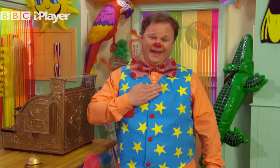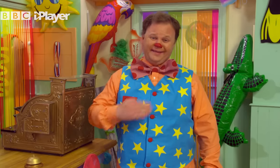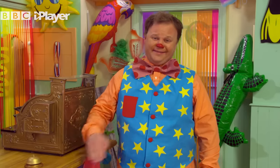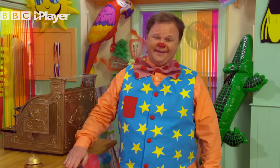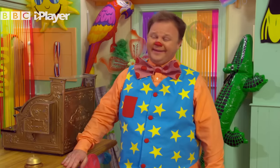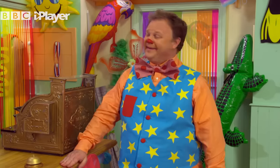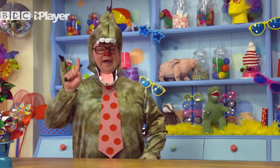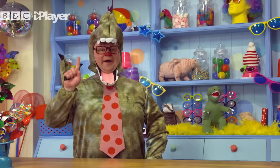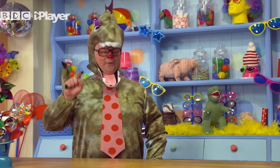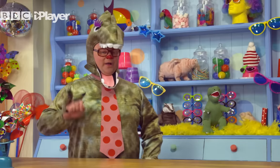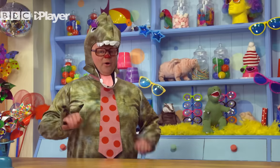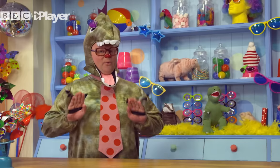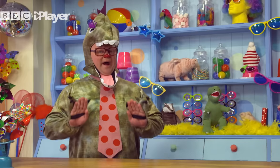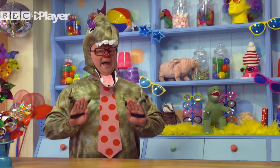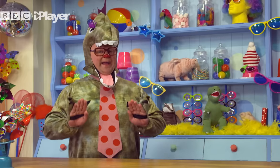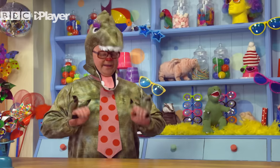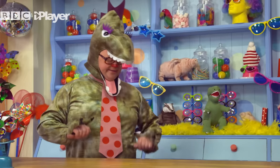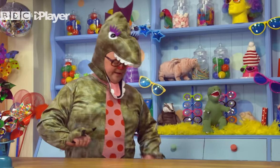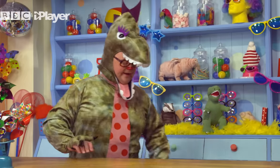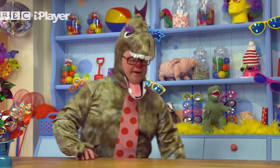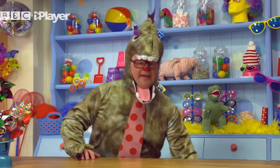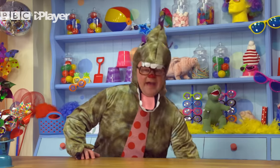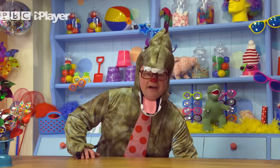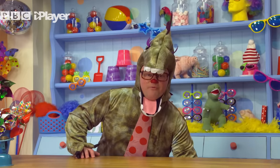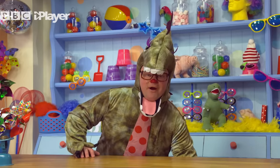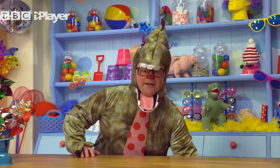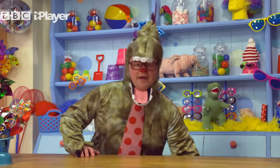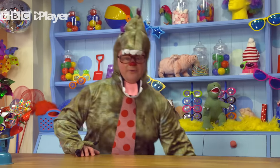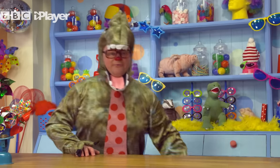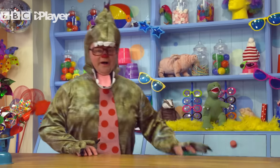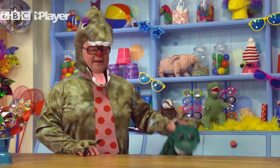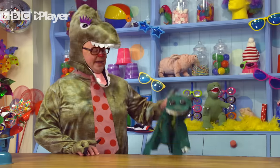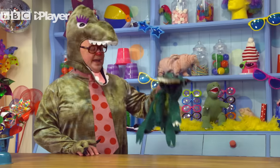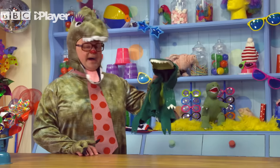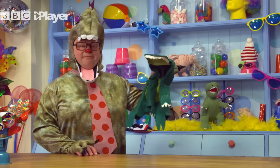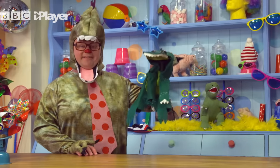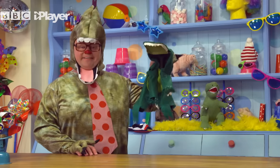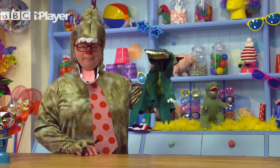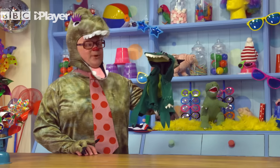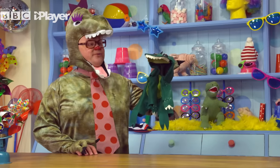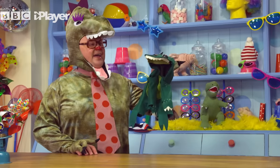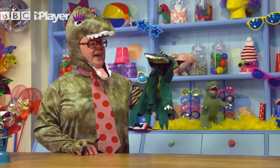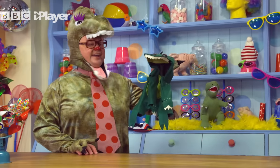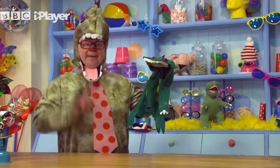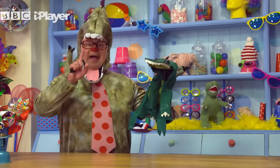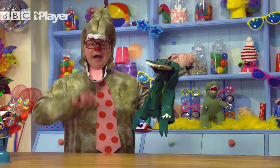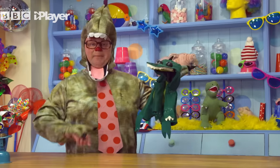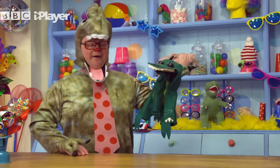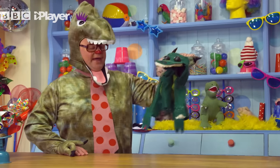it. Well, wait. I have one right here for Tumble Ted. How about